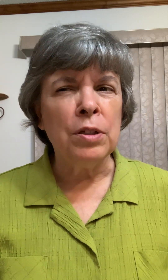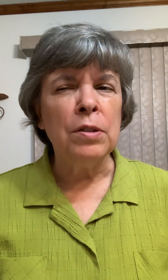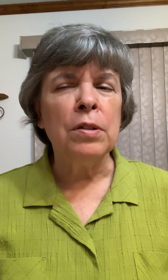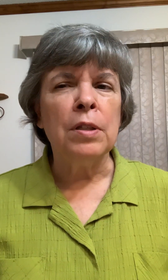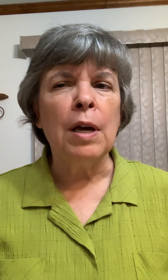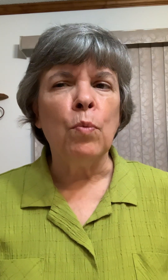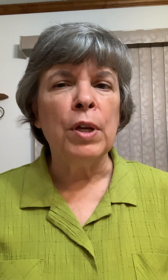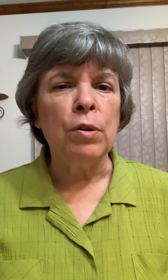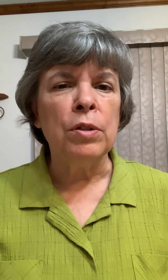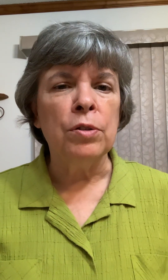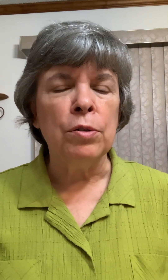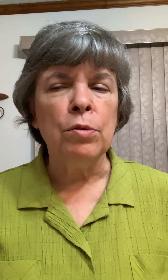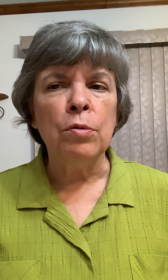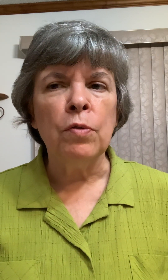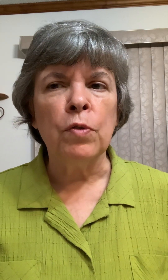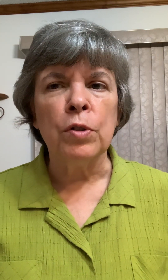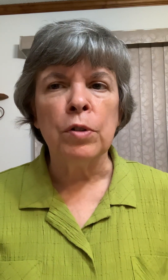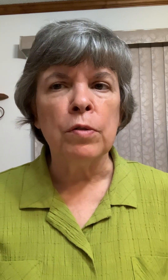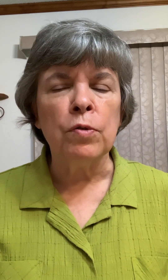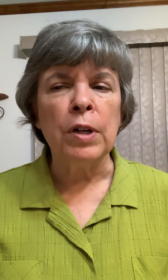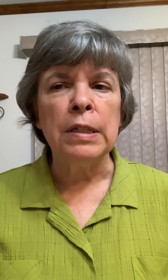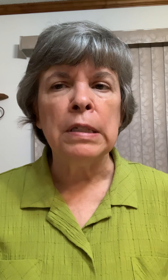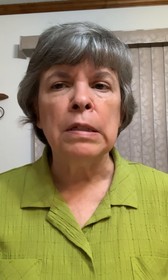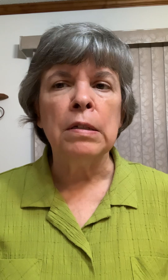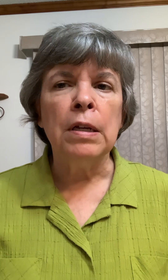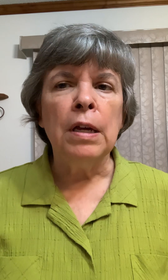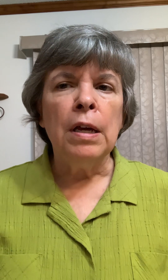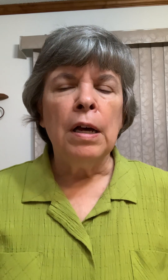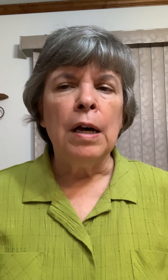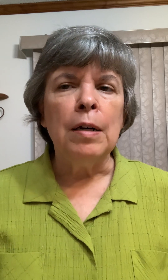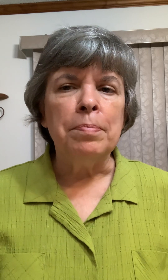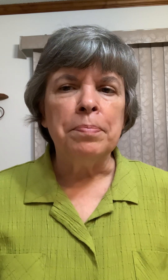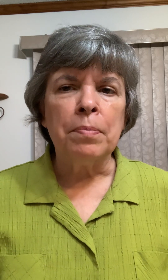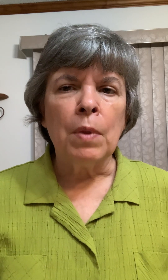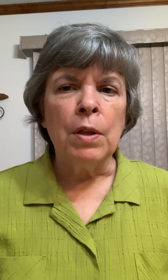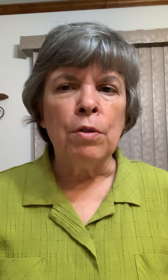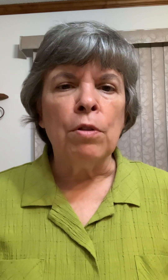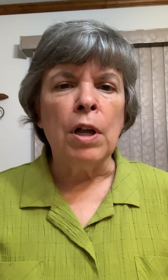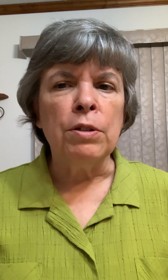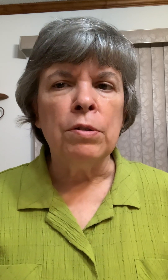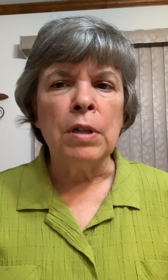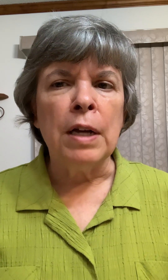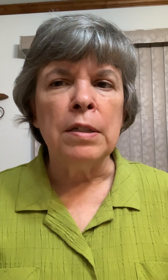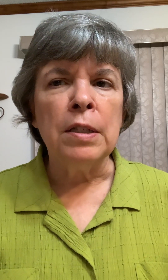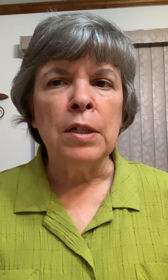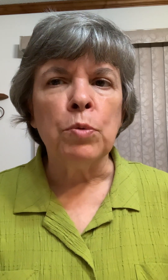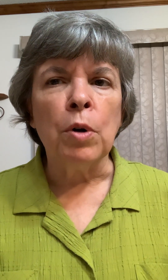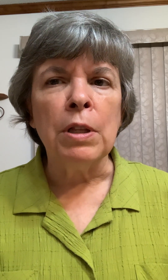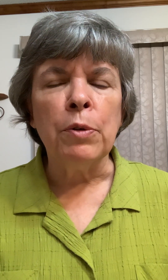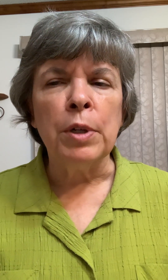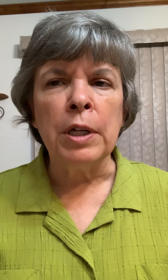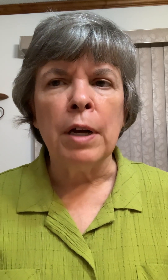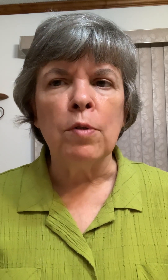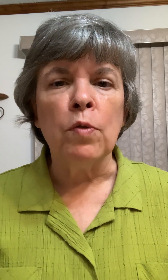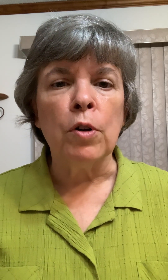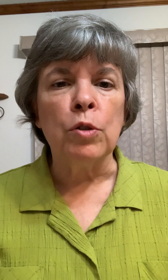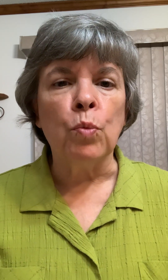interpretations that we could do for certain phrases. There are a lot of new signs in this. We're only going to cover verse